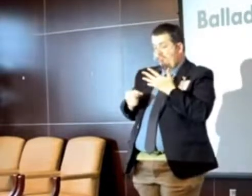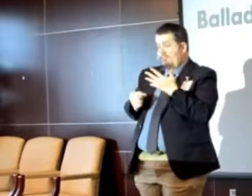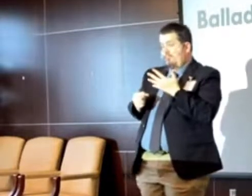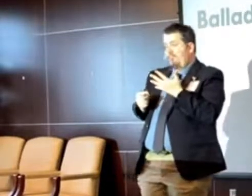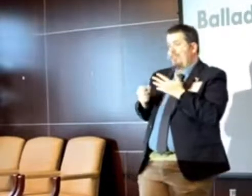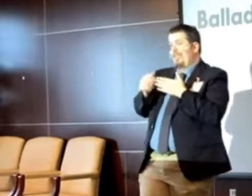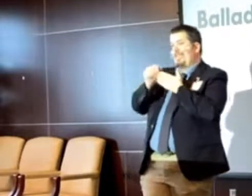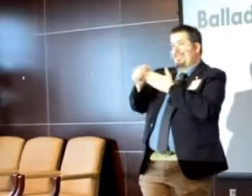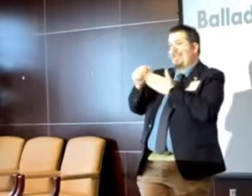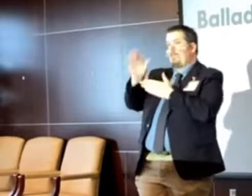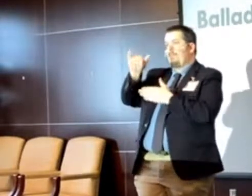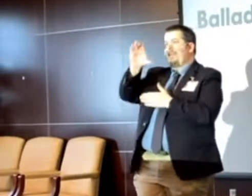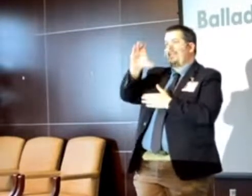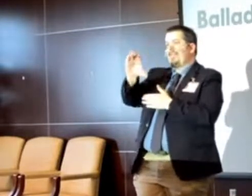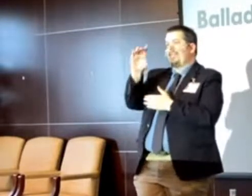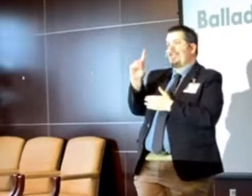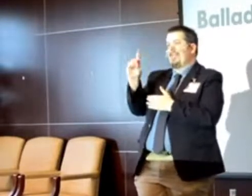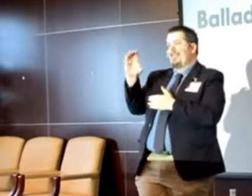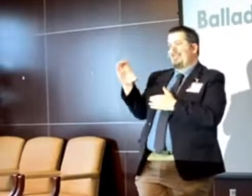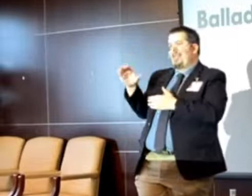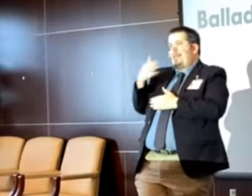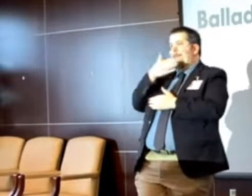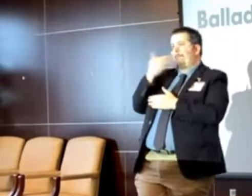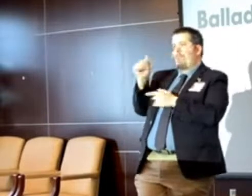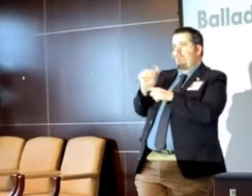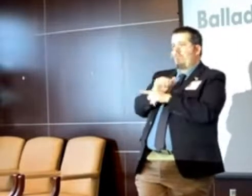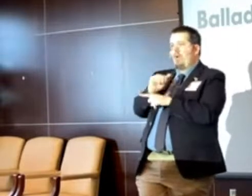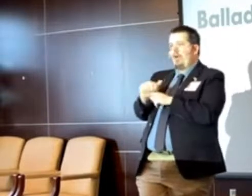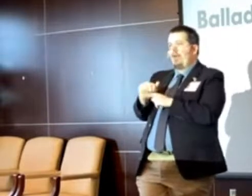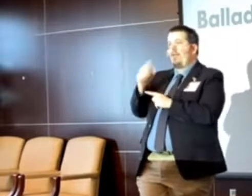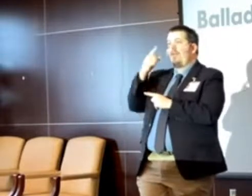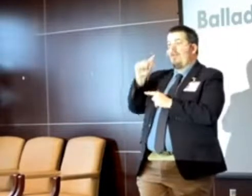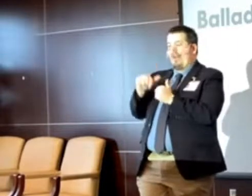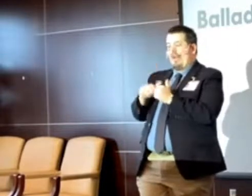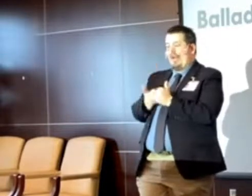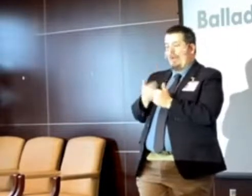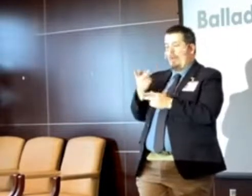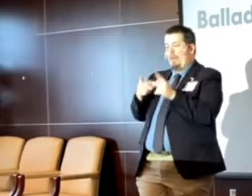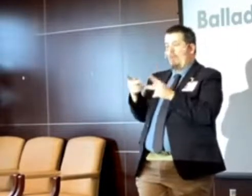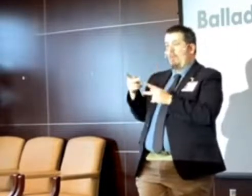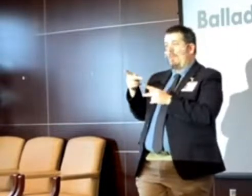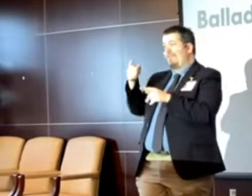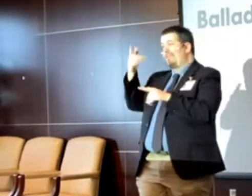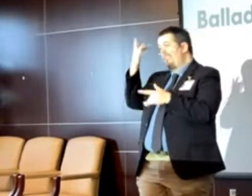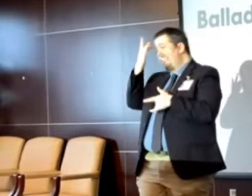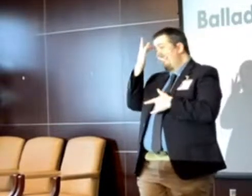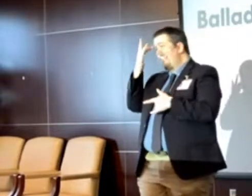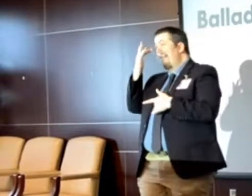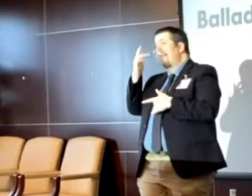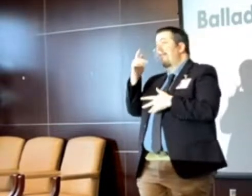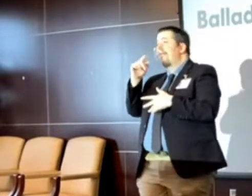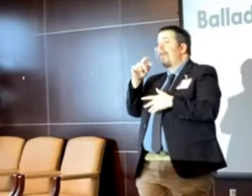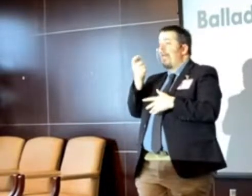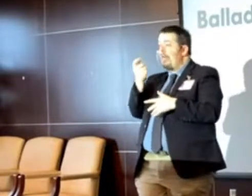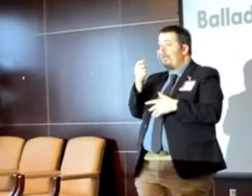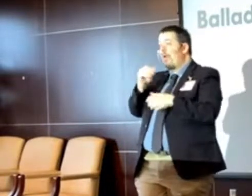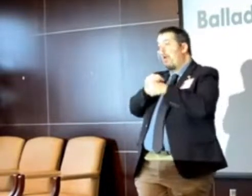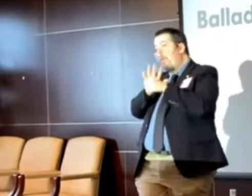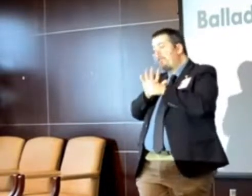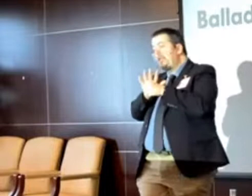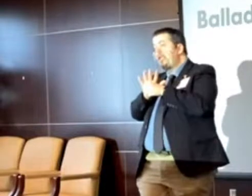are guided by the CDC in terms of best practice for how to bring people back who might have COVID